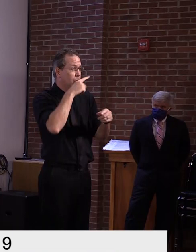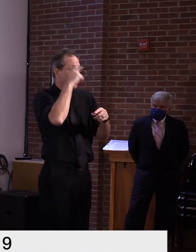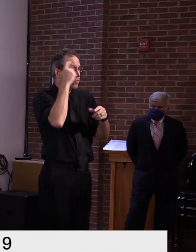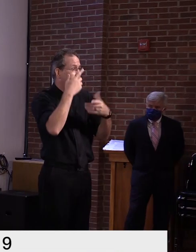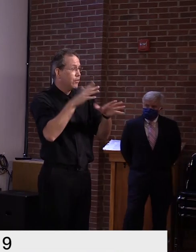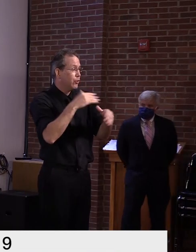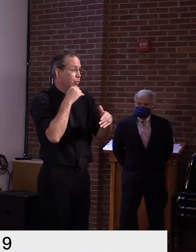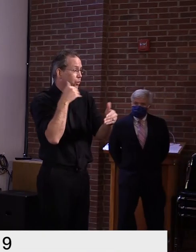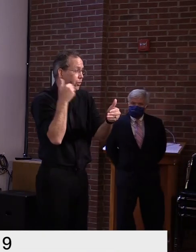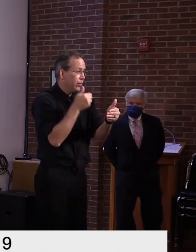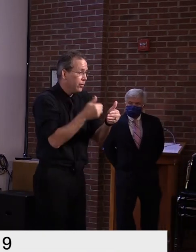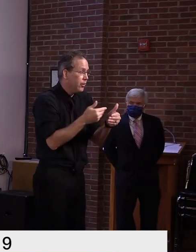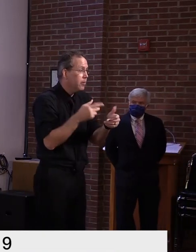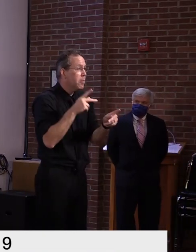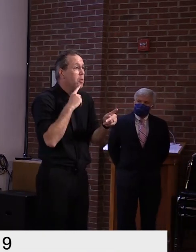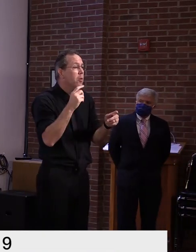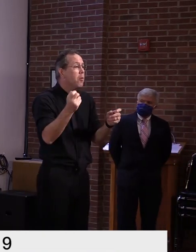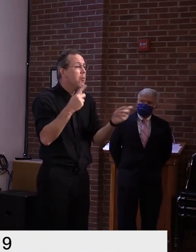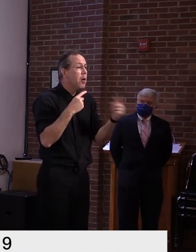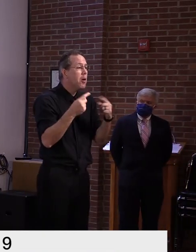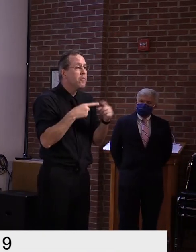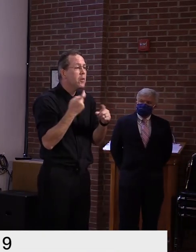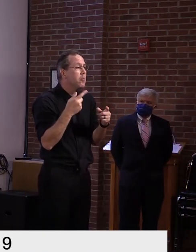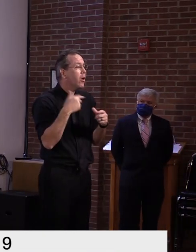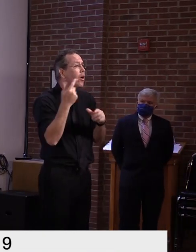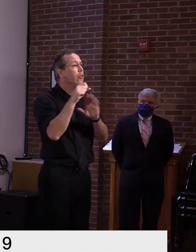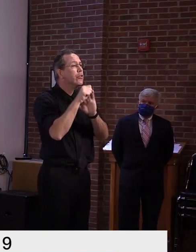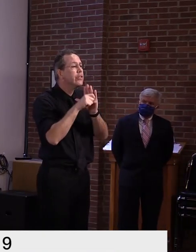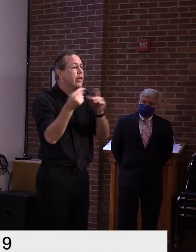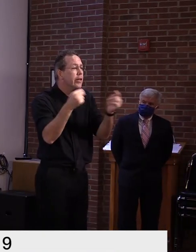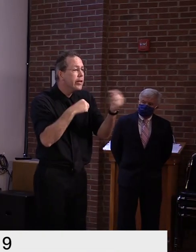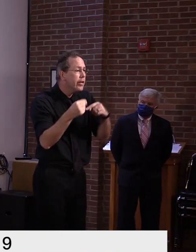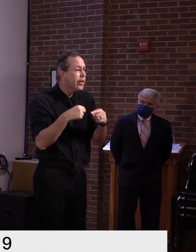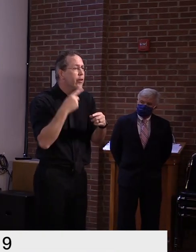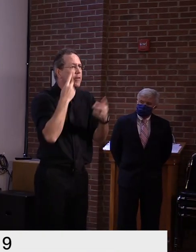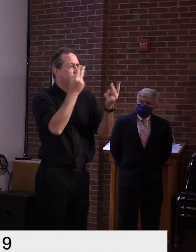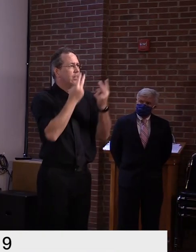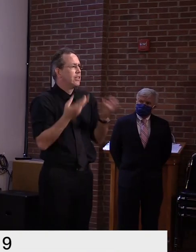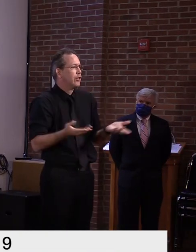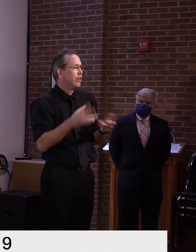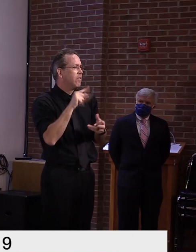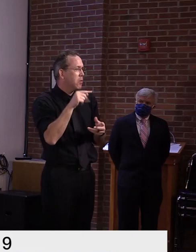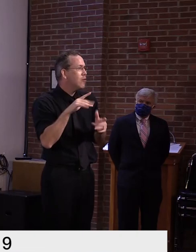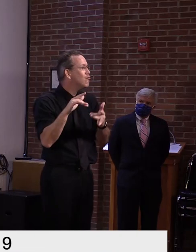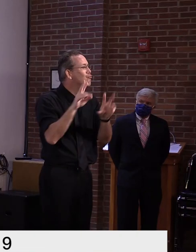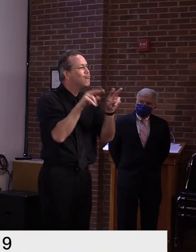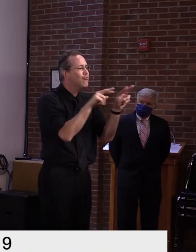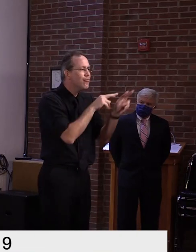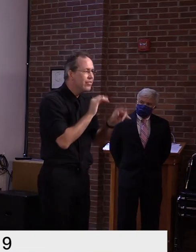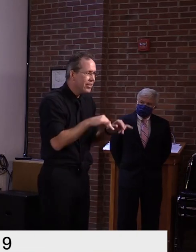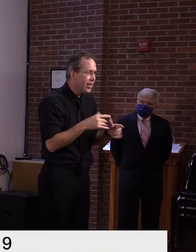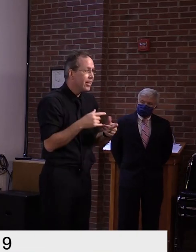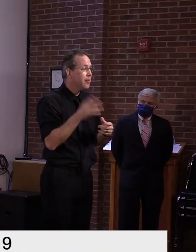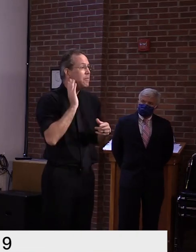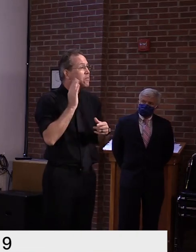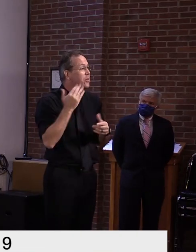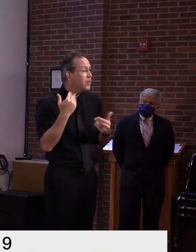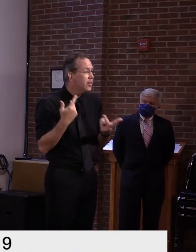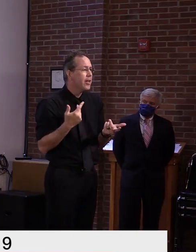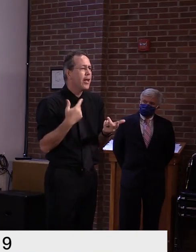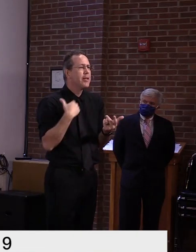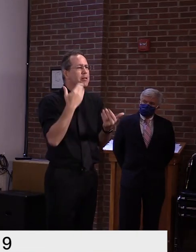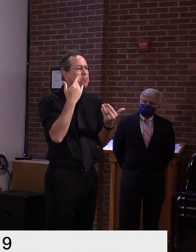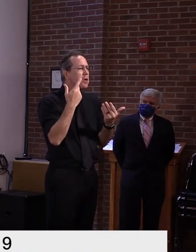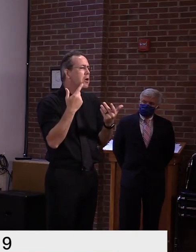of visitors coming into Vermont throughout the summer. You see that we were down from our baseline of about 60% from the start of the